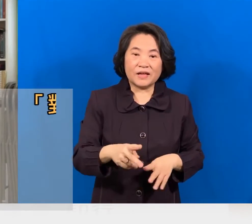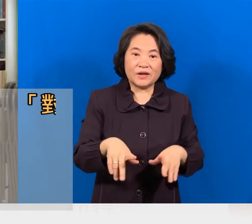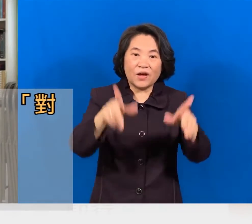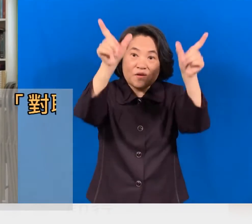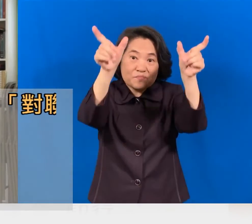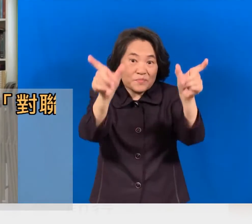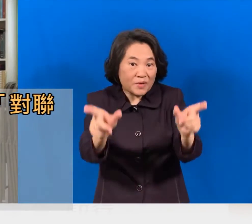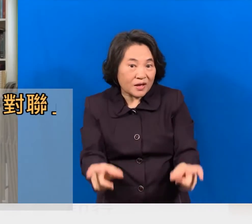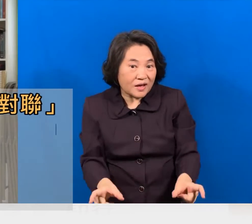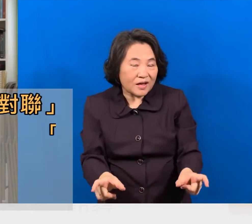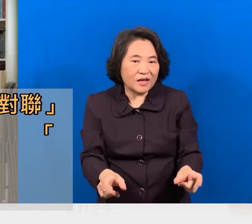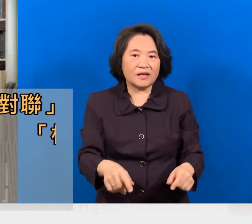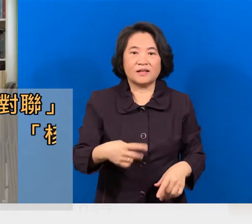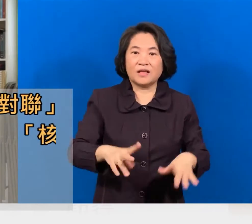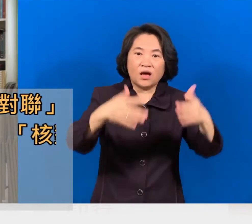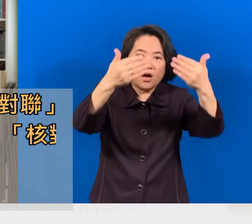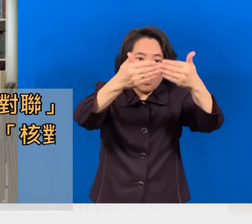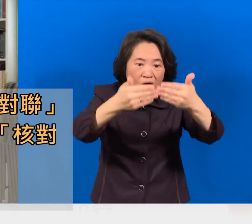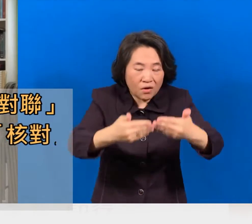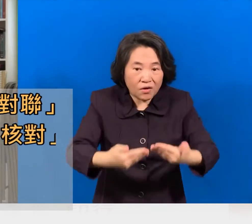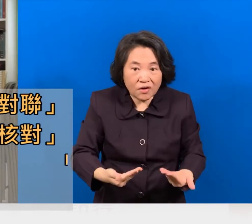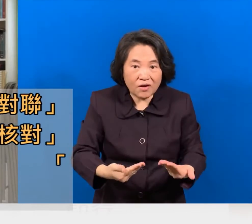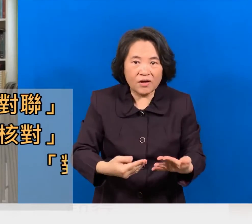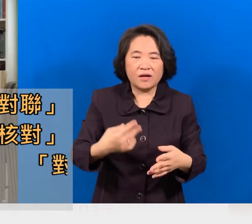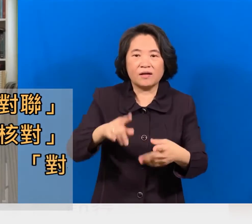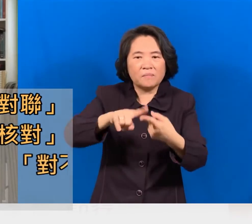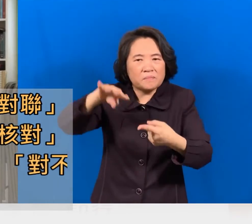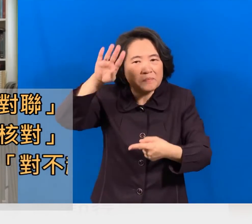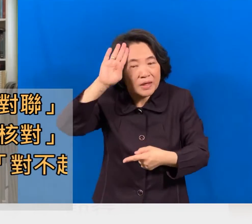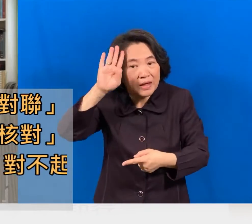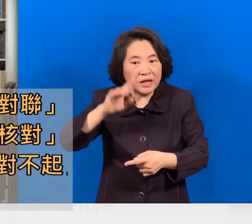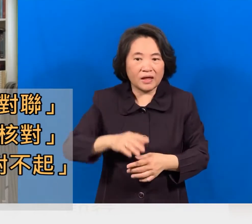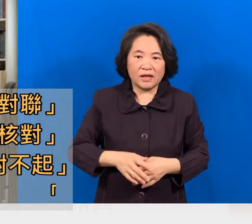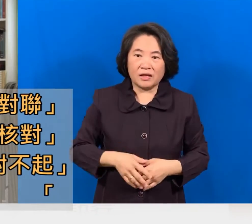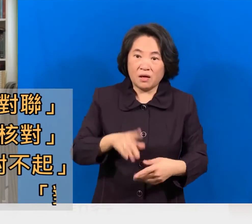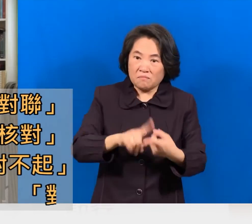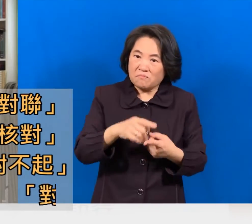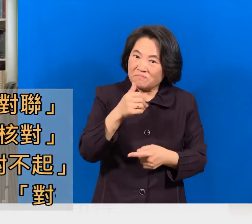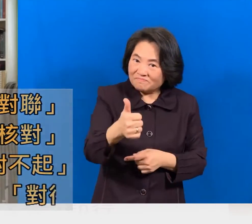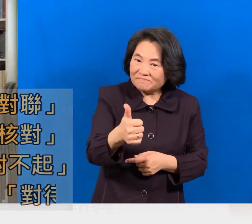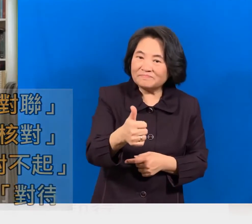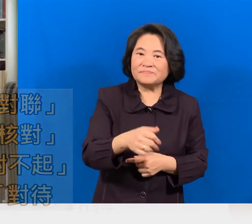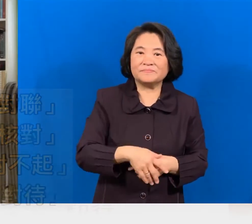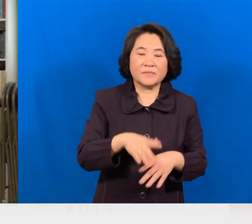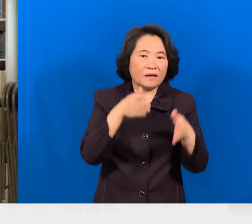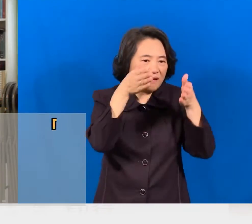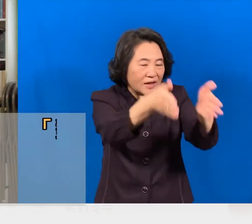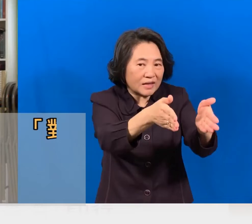couplet, proofread, sorry, treat, deal